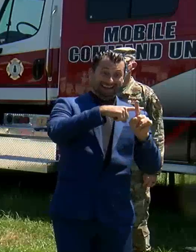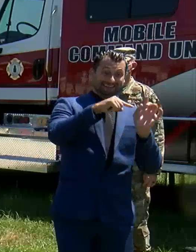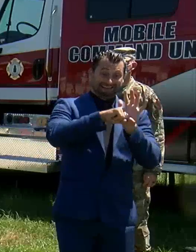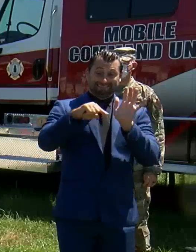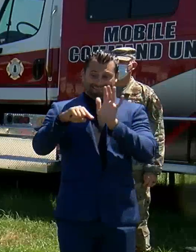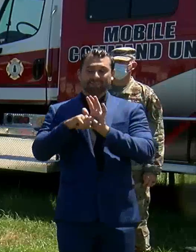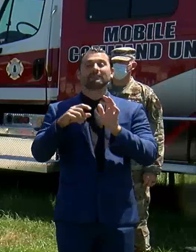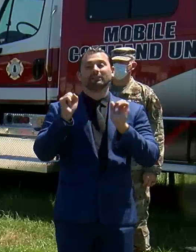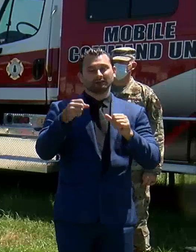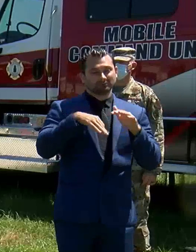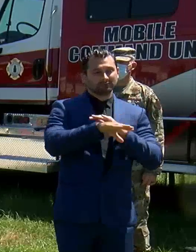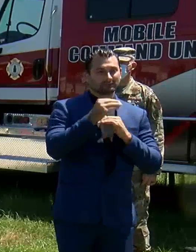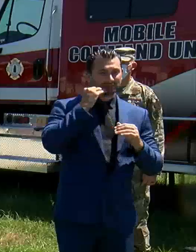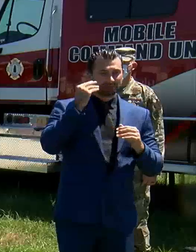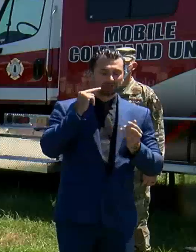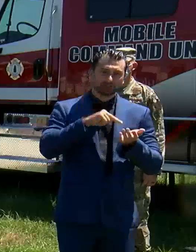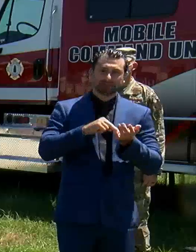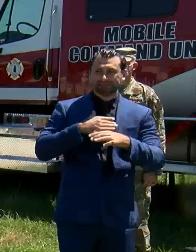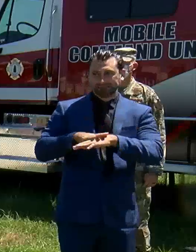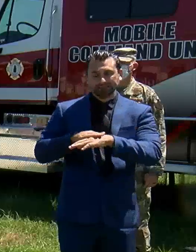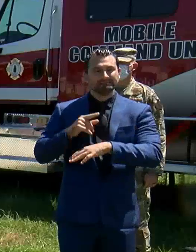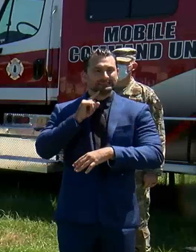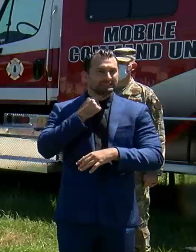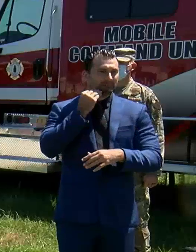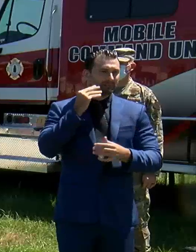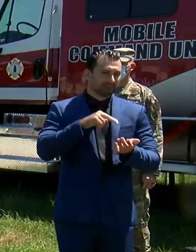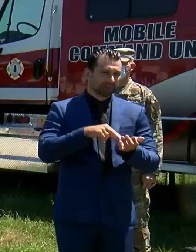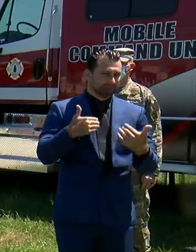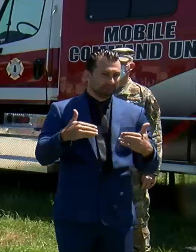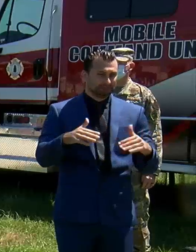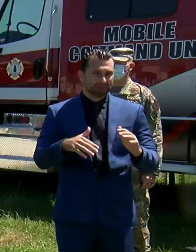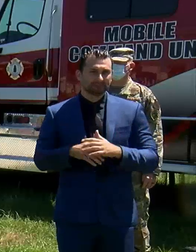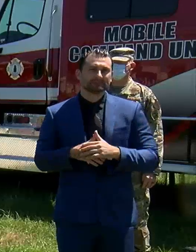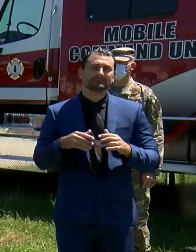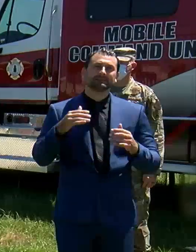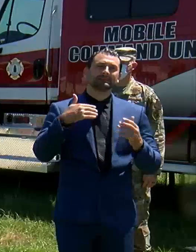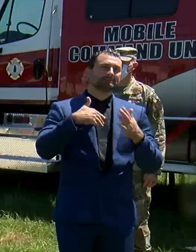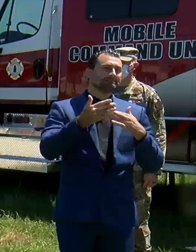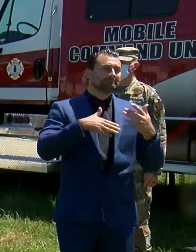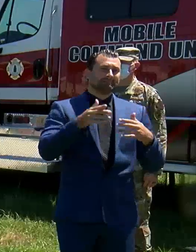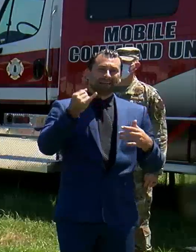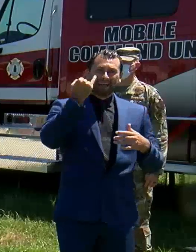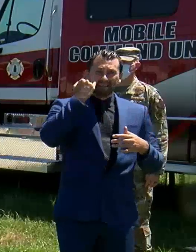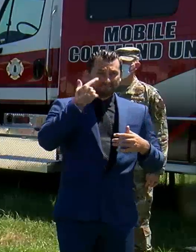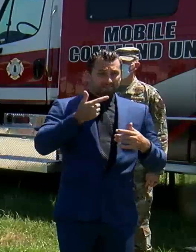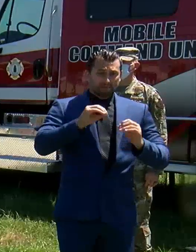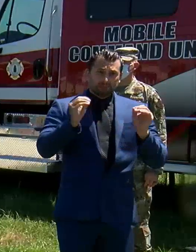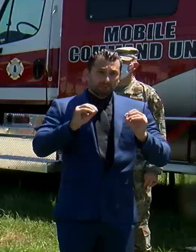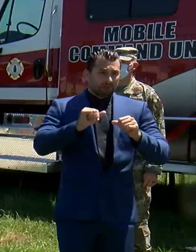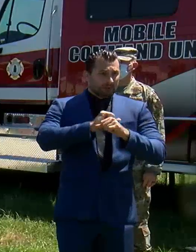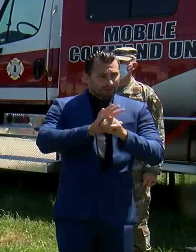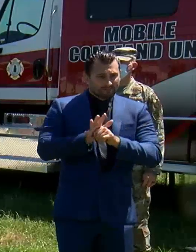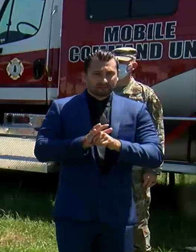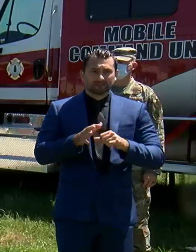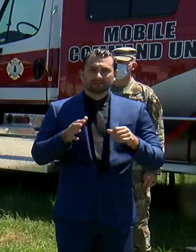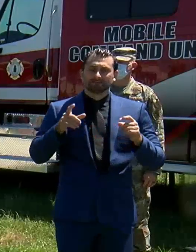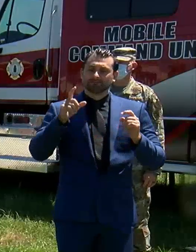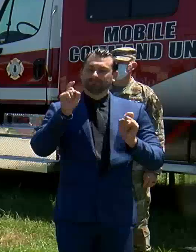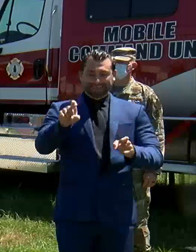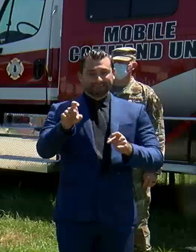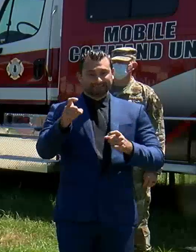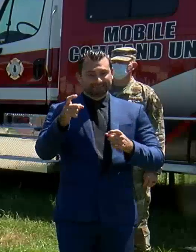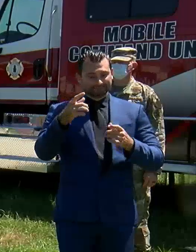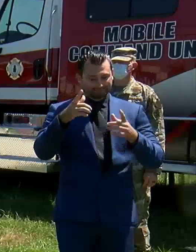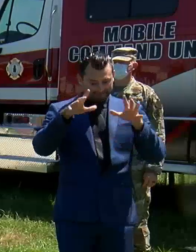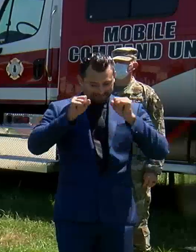maybe they develop it. So even if you're not having COVID, we are now requiring a negative test to be